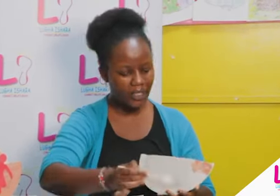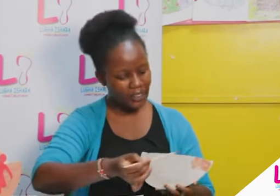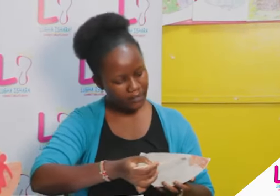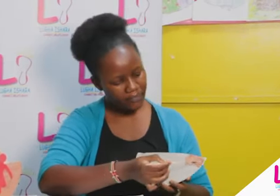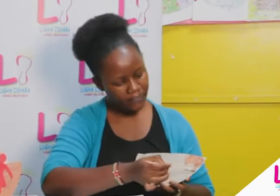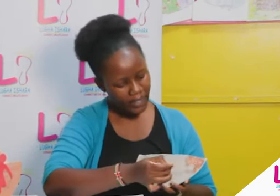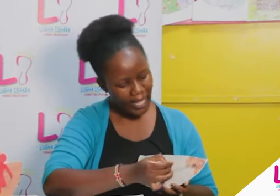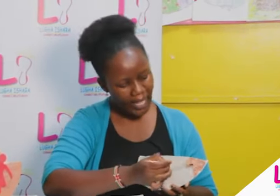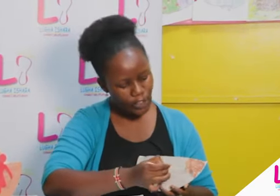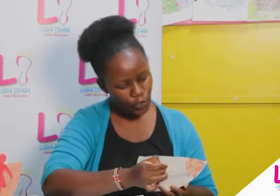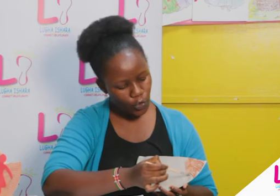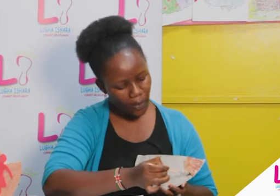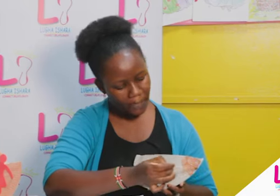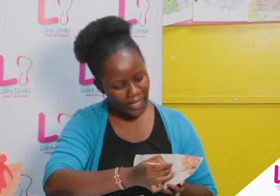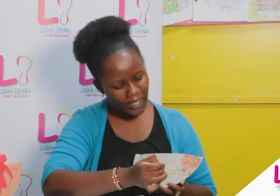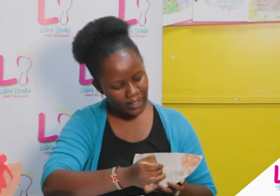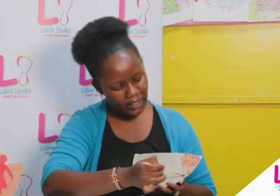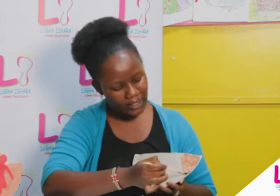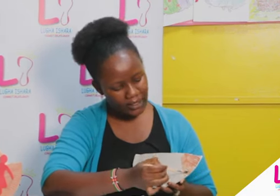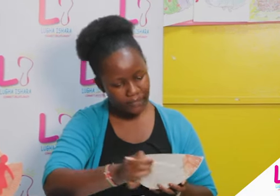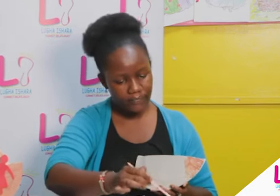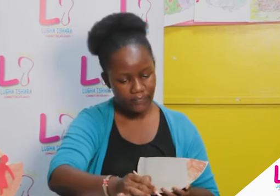bit. And you paint